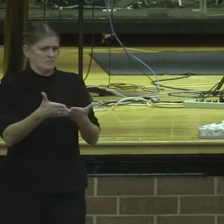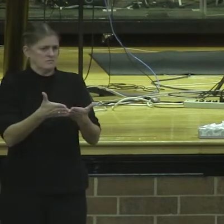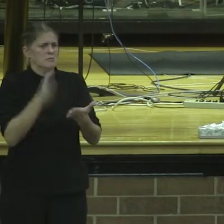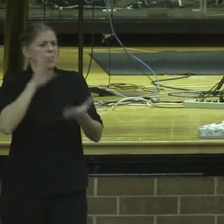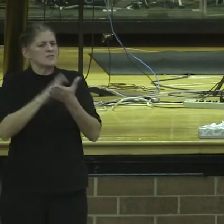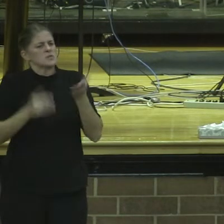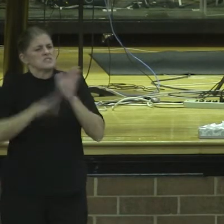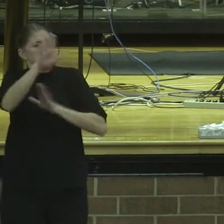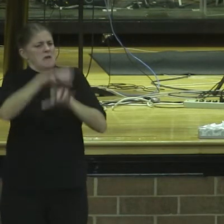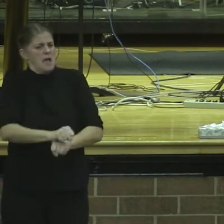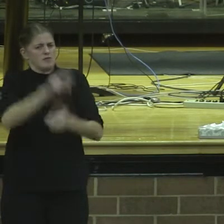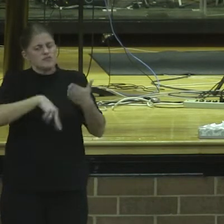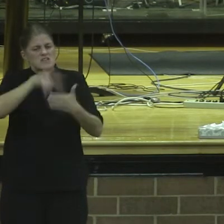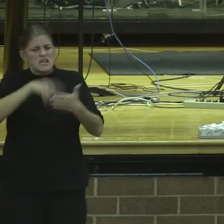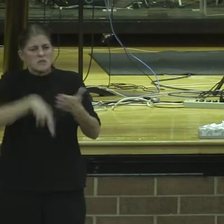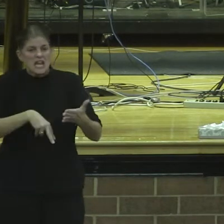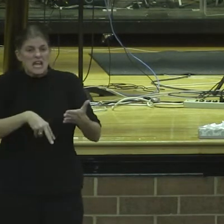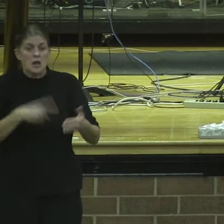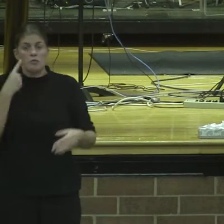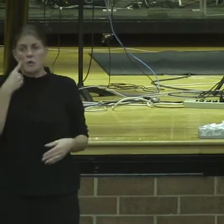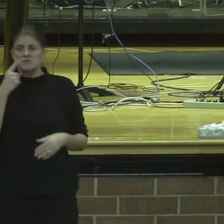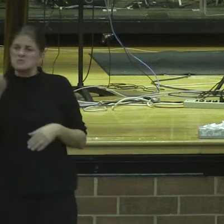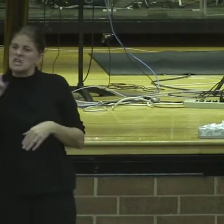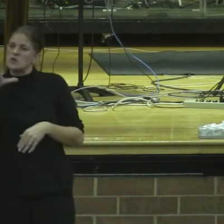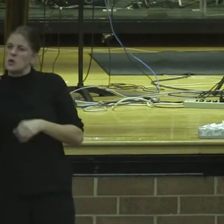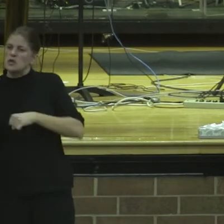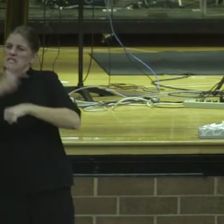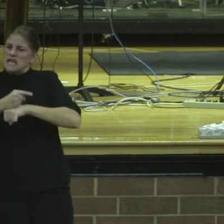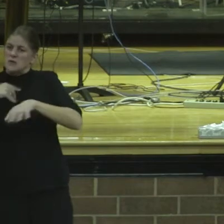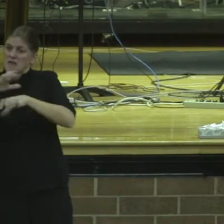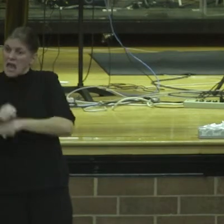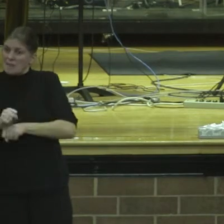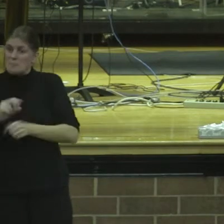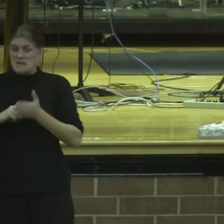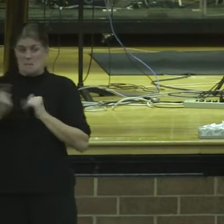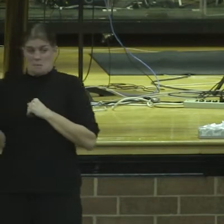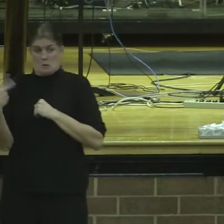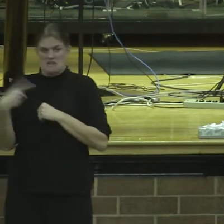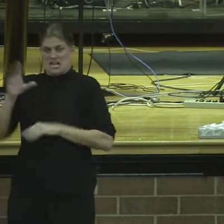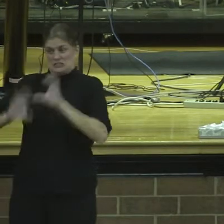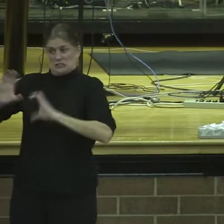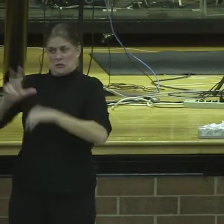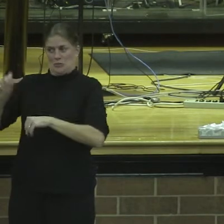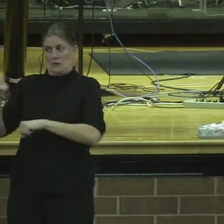habit of reading the Bible, and I figured, well, it takes 30 days to get a habit, and that's 30 days of conversation I can have with her, so I'll take that.